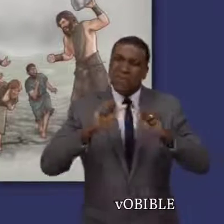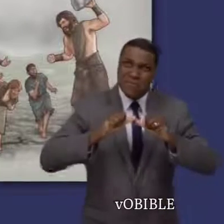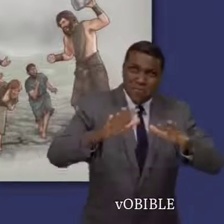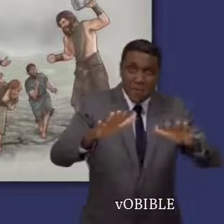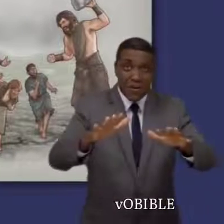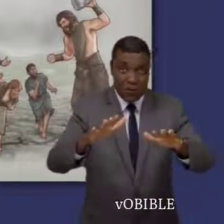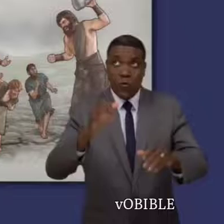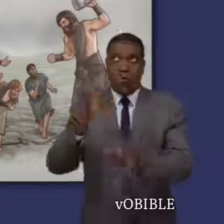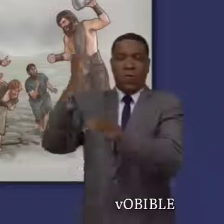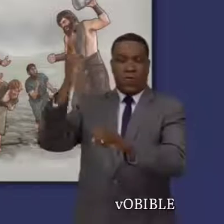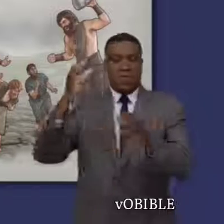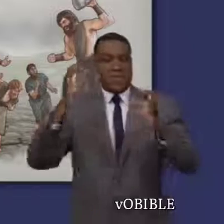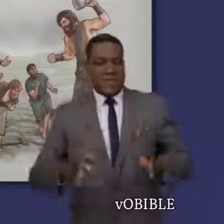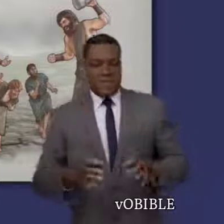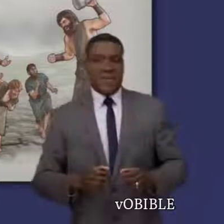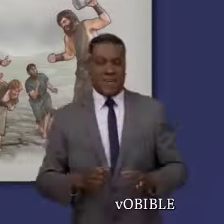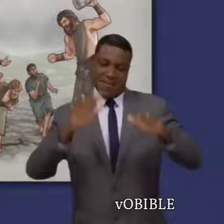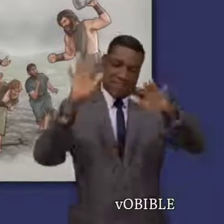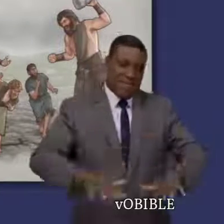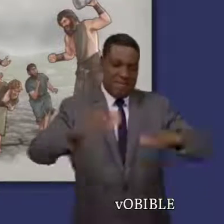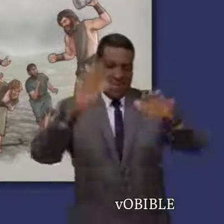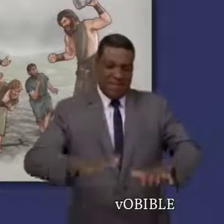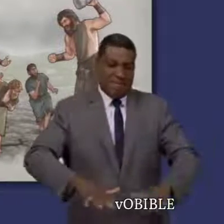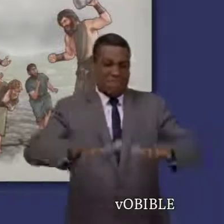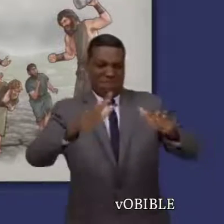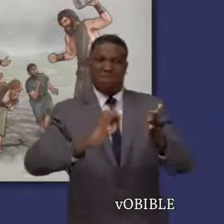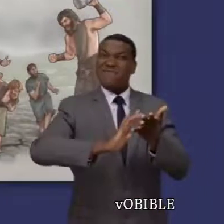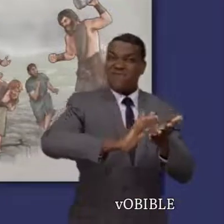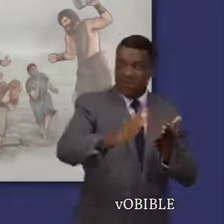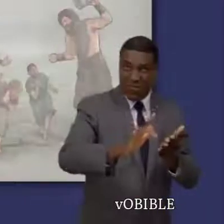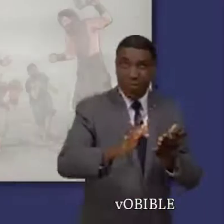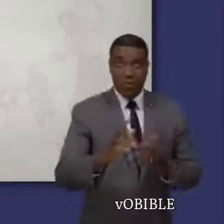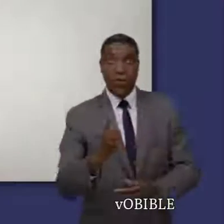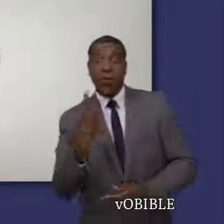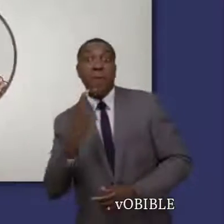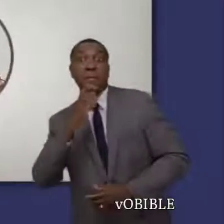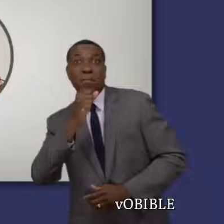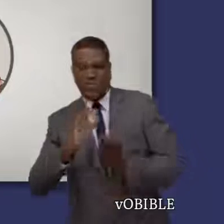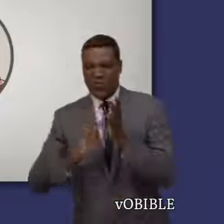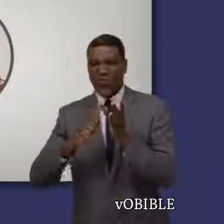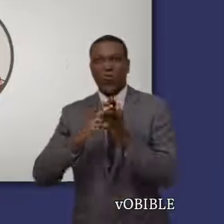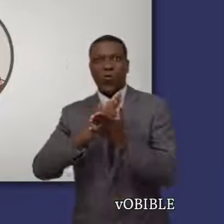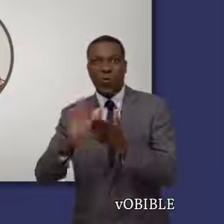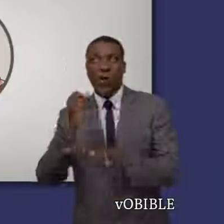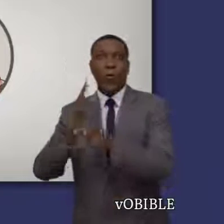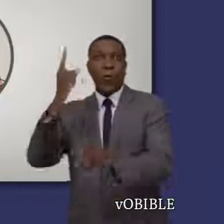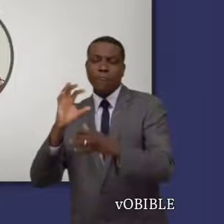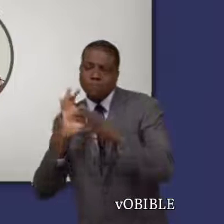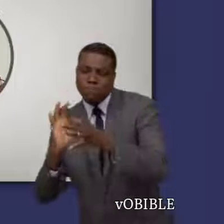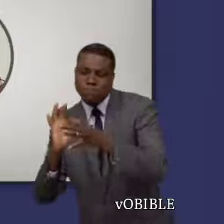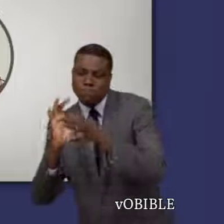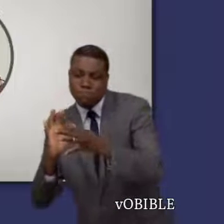God decides to put an end to all flesh by means of a great flood. Noah, however, has